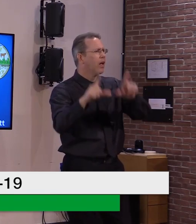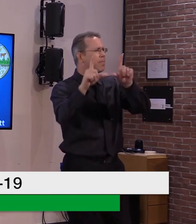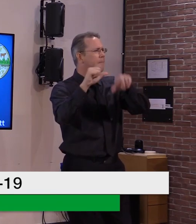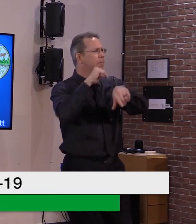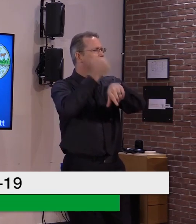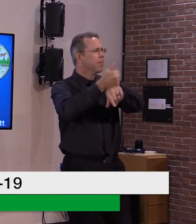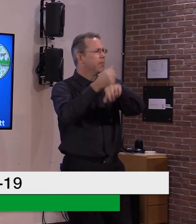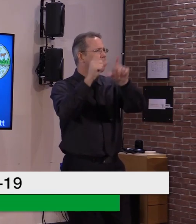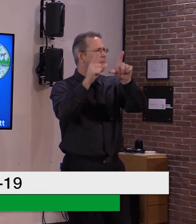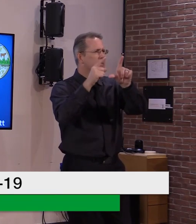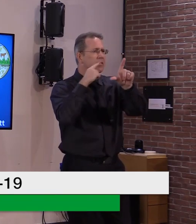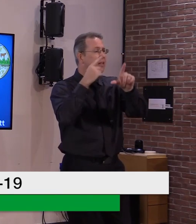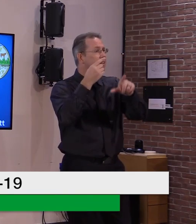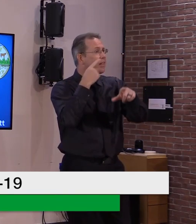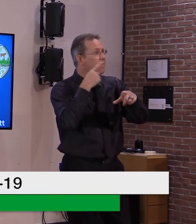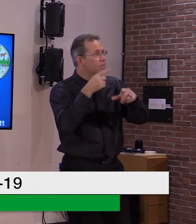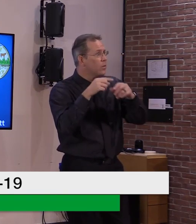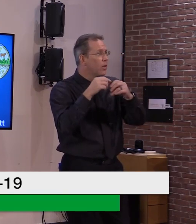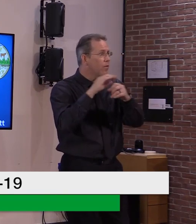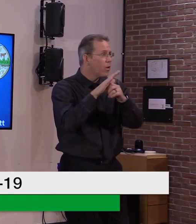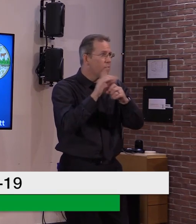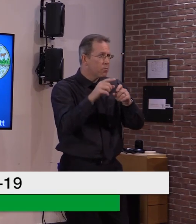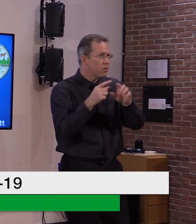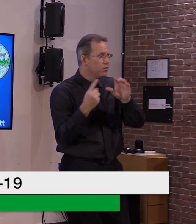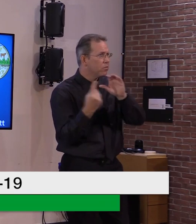signs not electronic fines